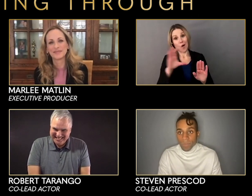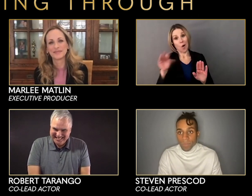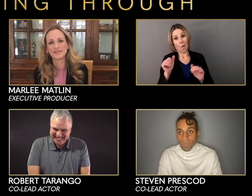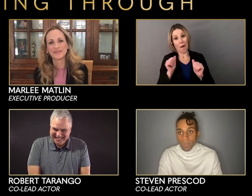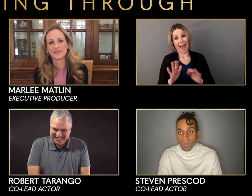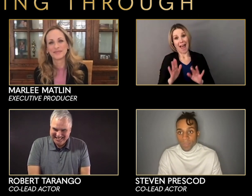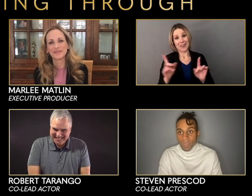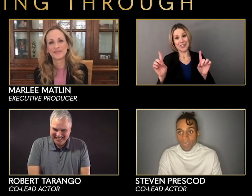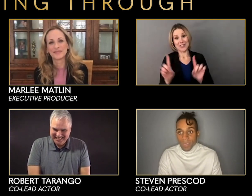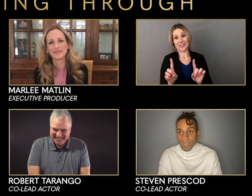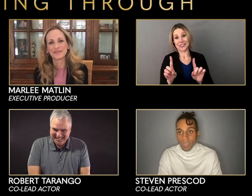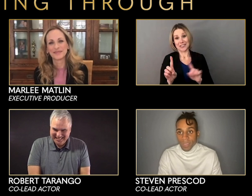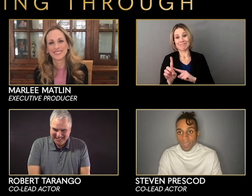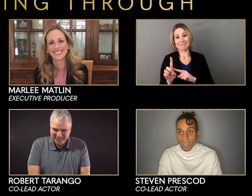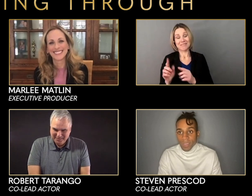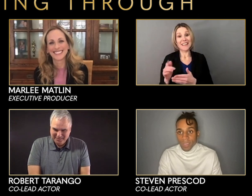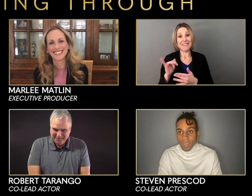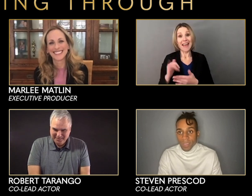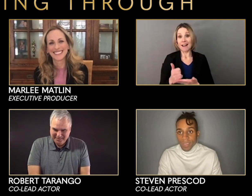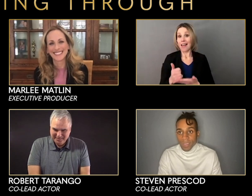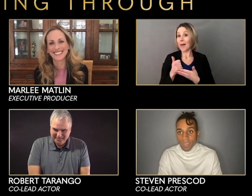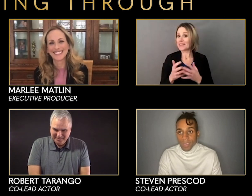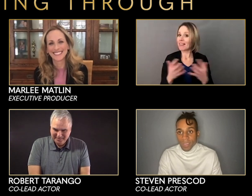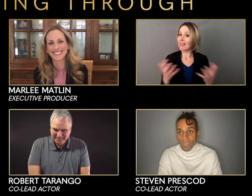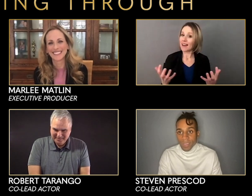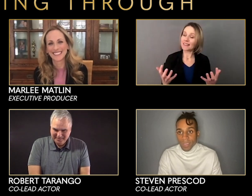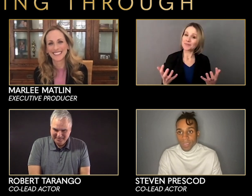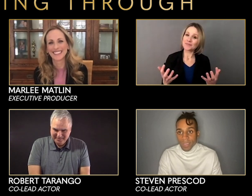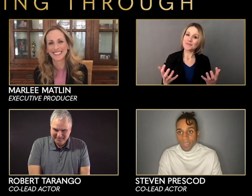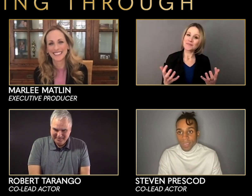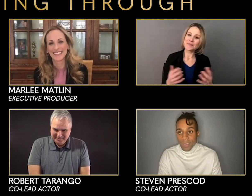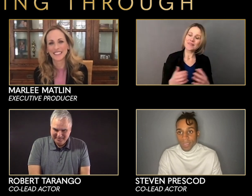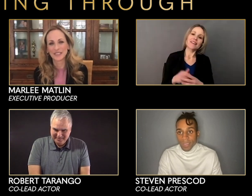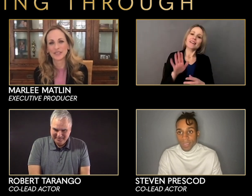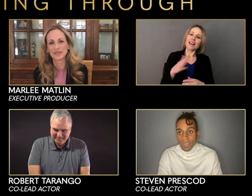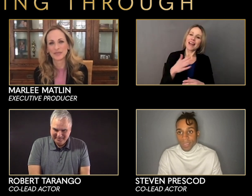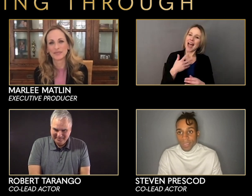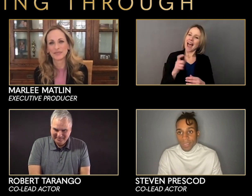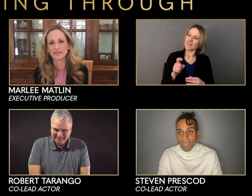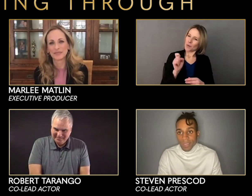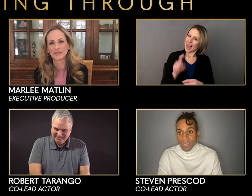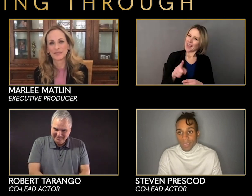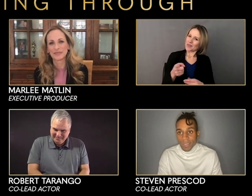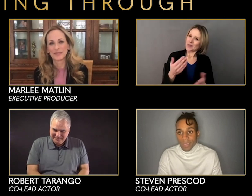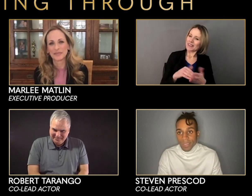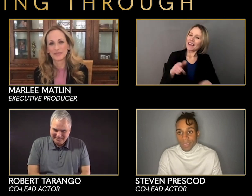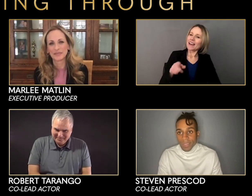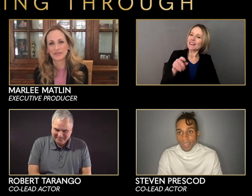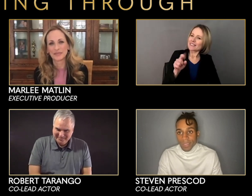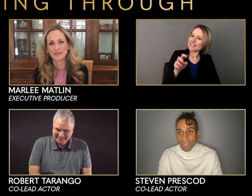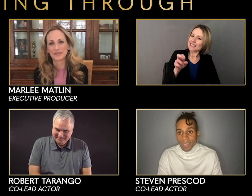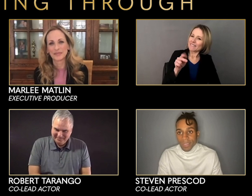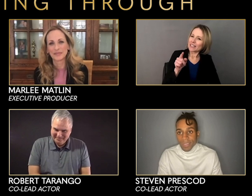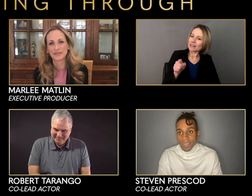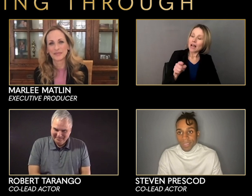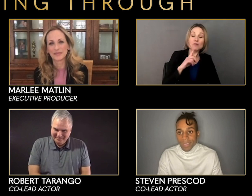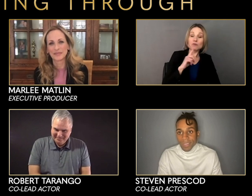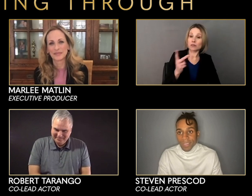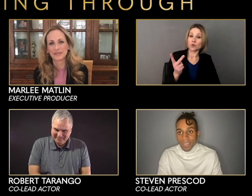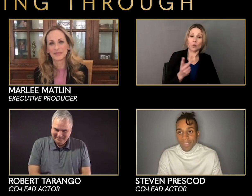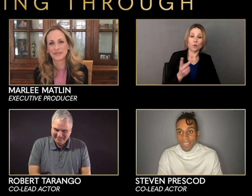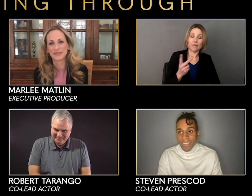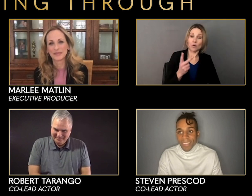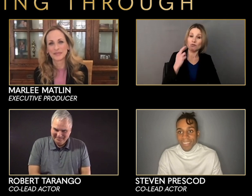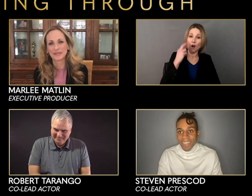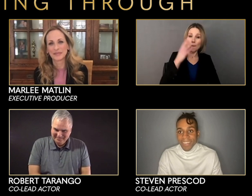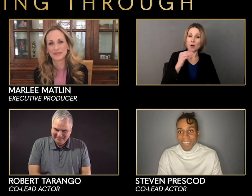helps. I have to again ask you, Steven, the two of you are marvelous in this movie. I want